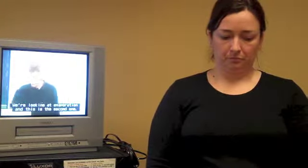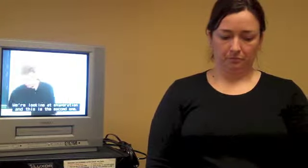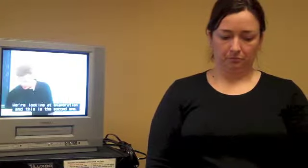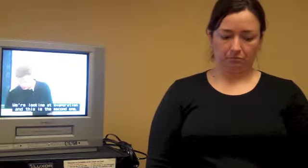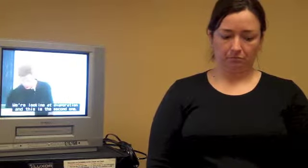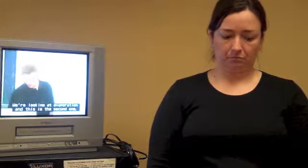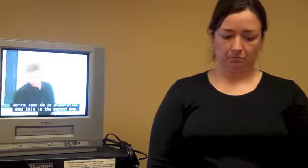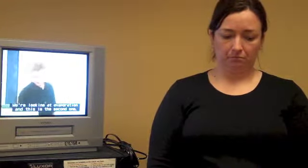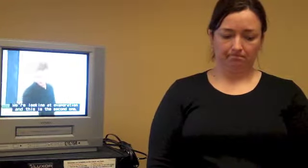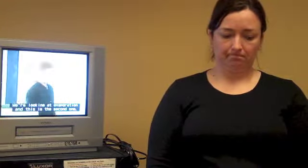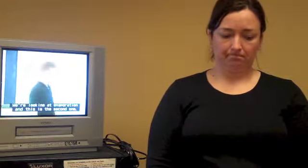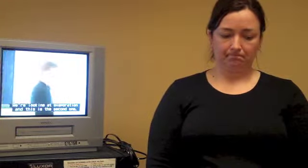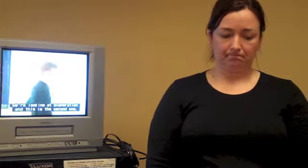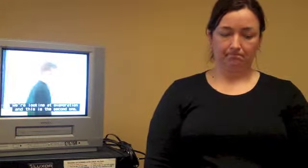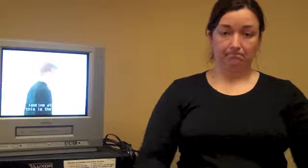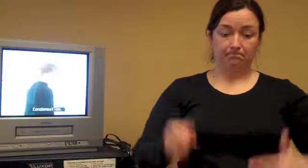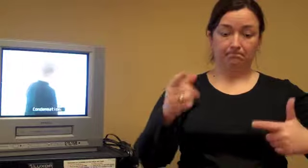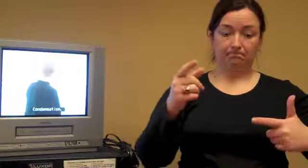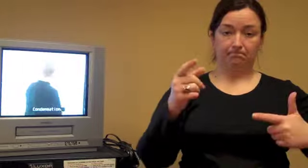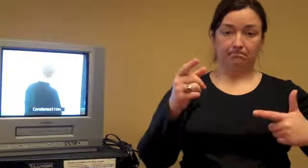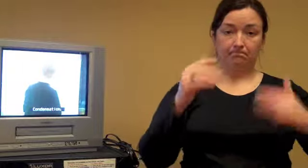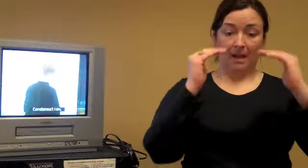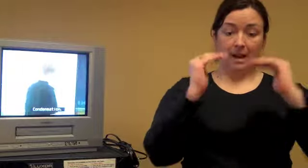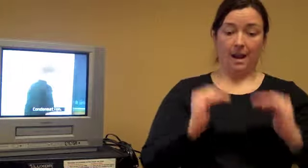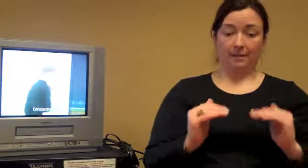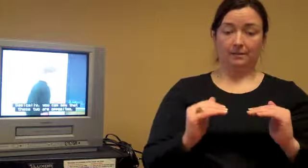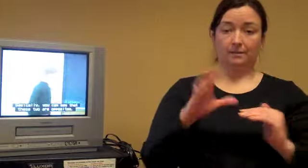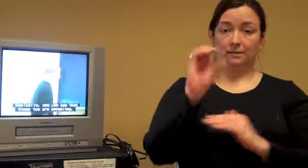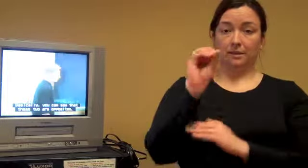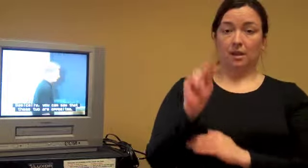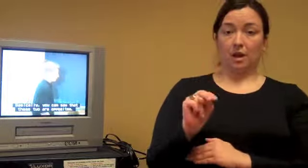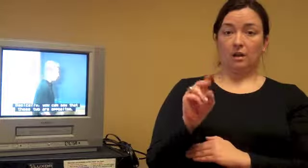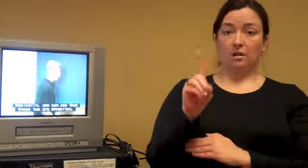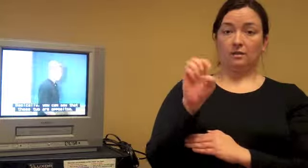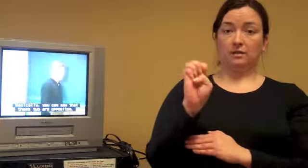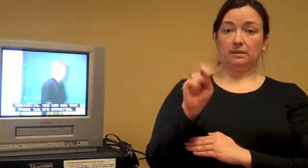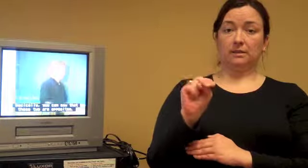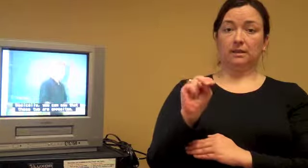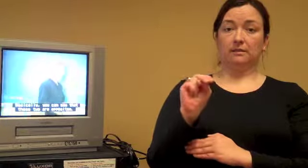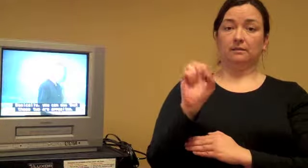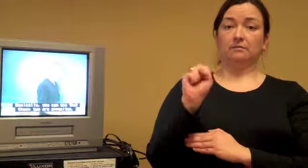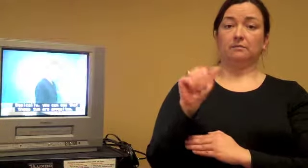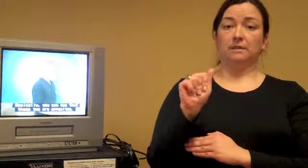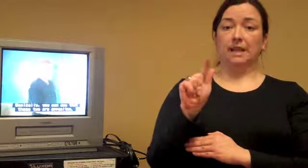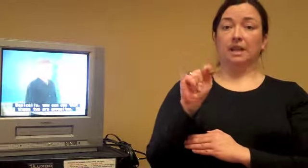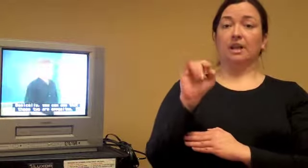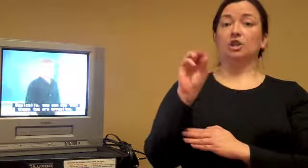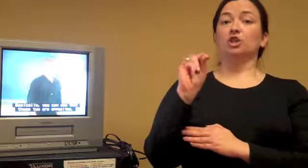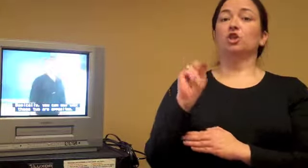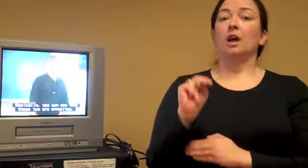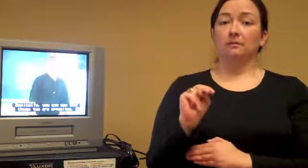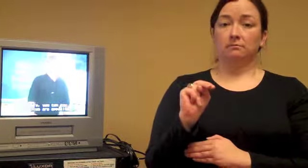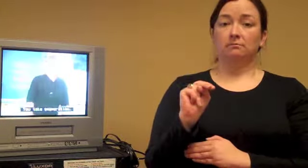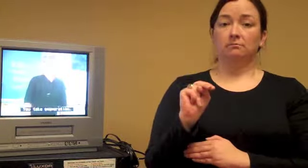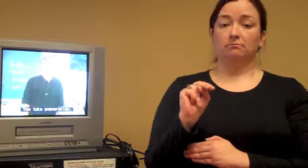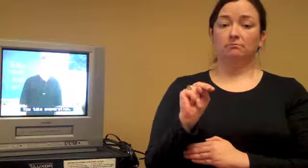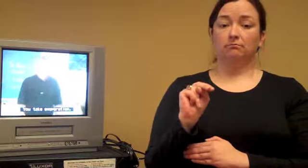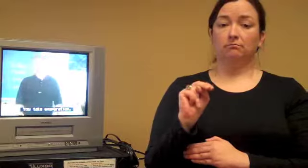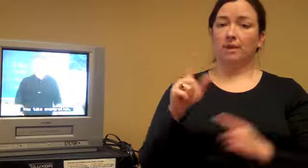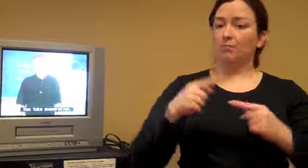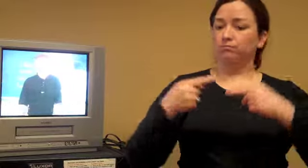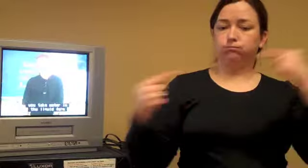looking at evaporation, and this is the second one, condensation. Basically, you can say that these two are opposites. You